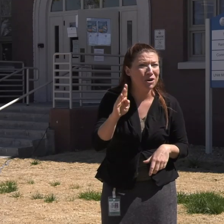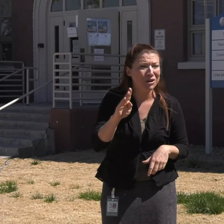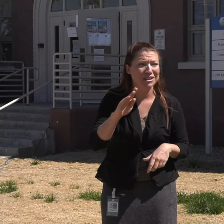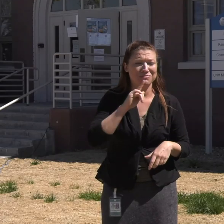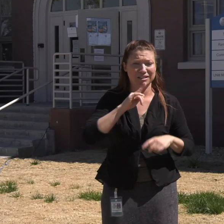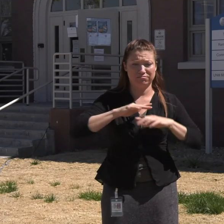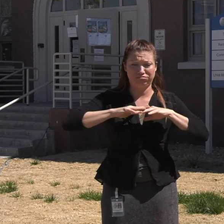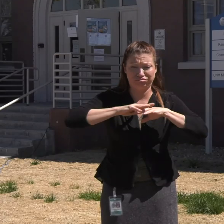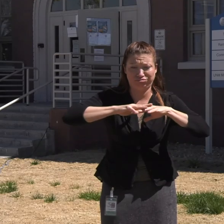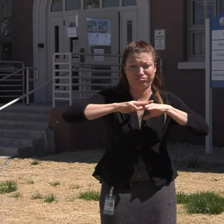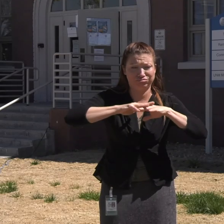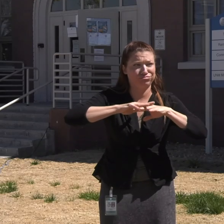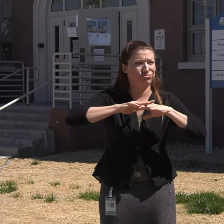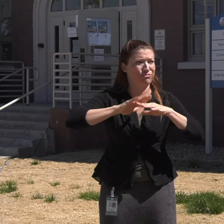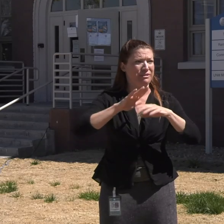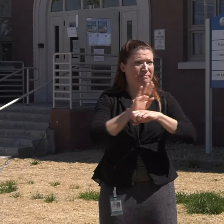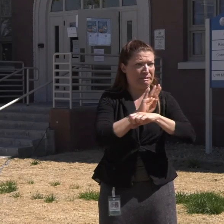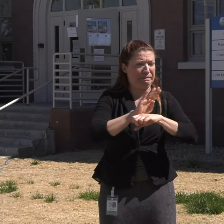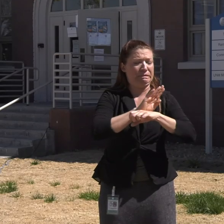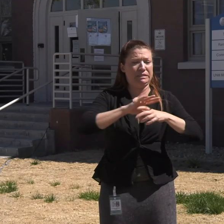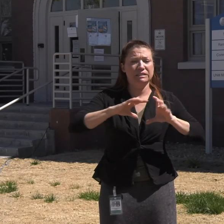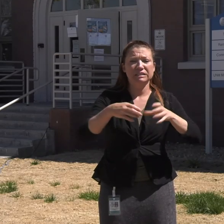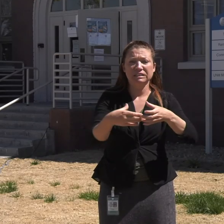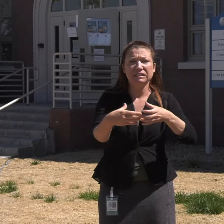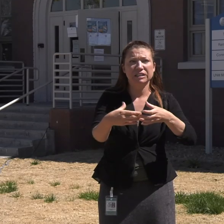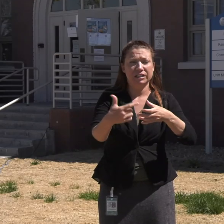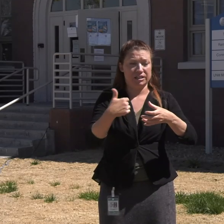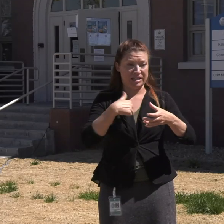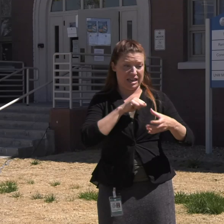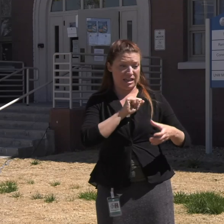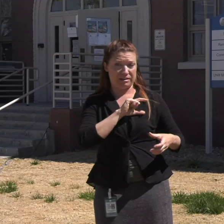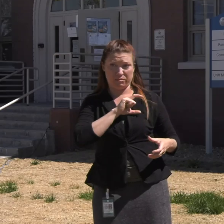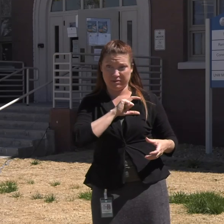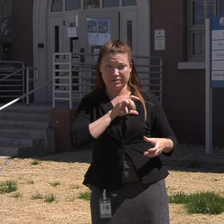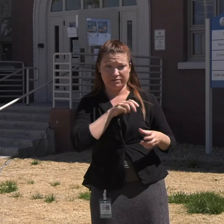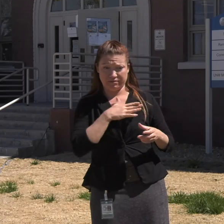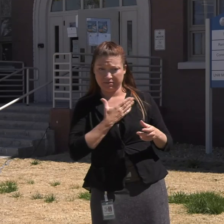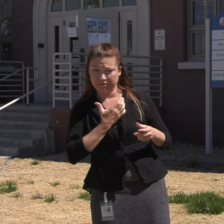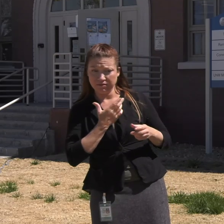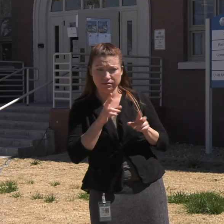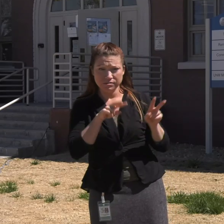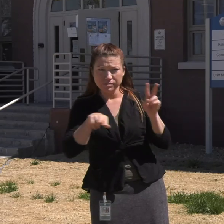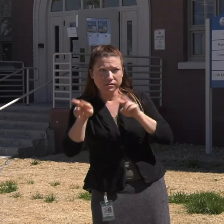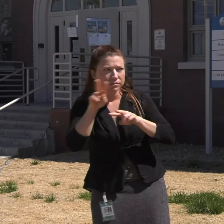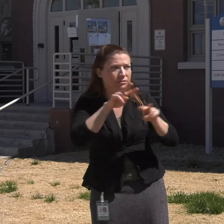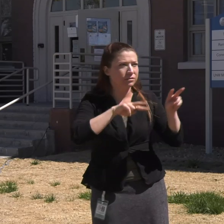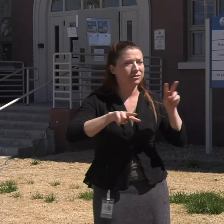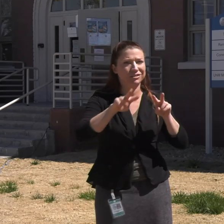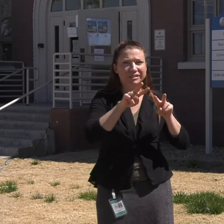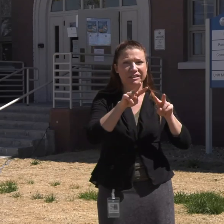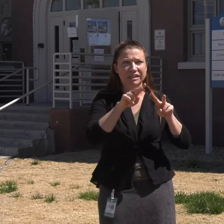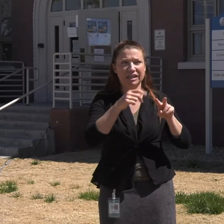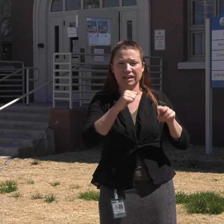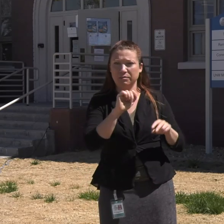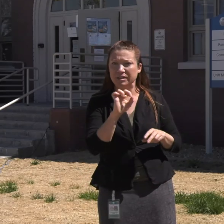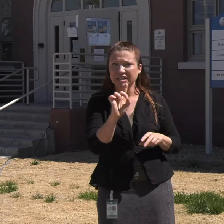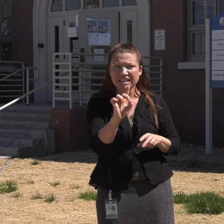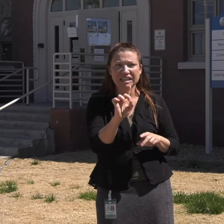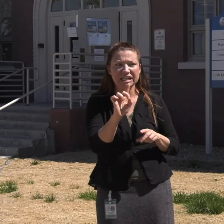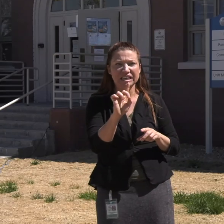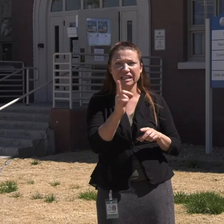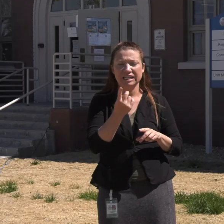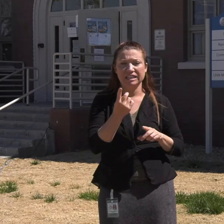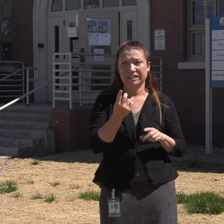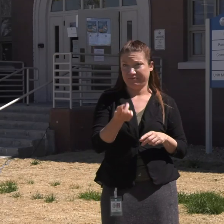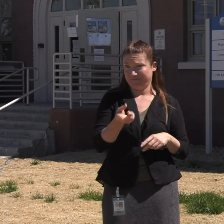this. And so with respect to enforcement, I mentioned what APD is doing with respect to this worries about hoarding and things of this at grocery stores. We're